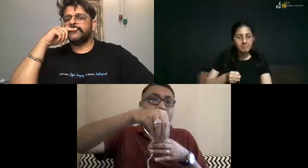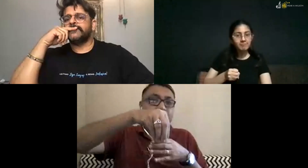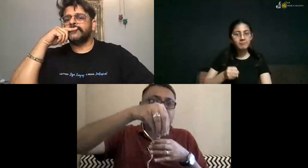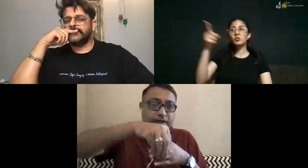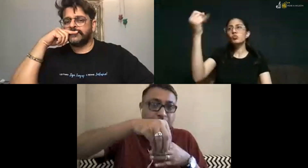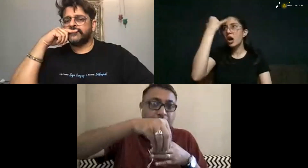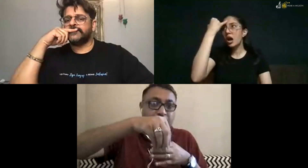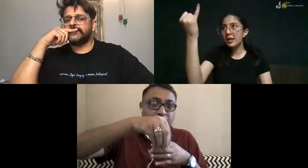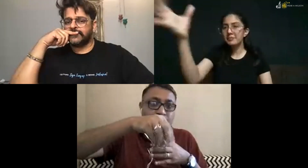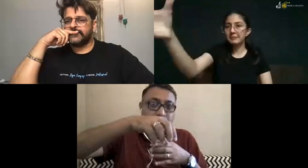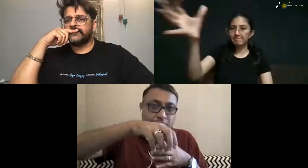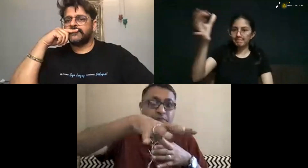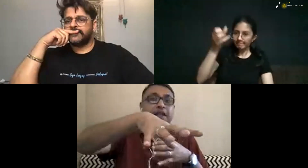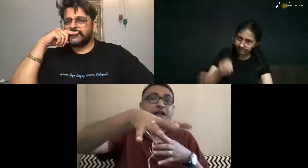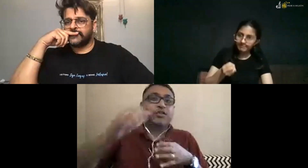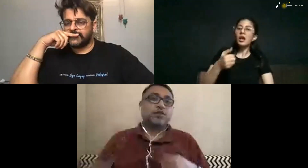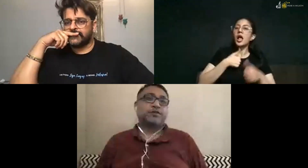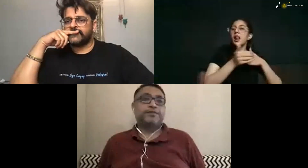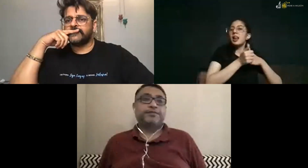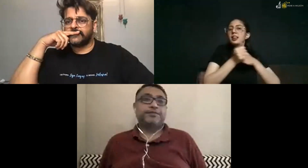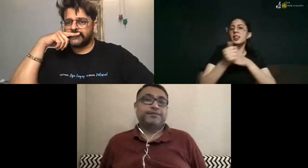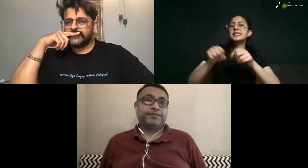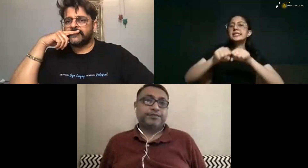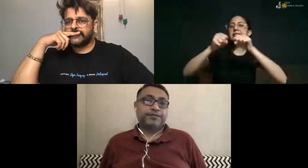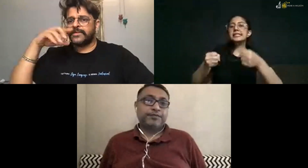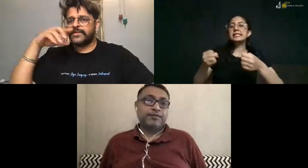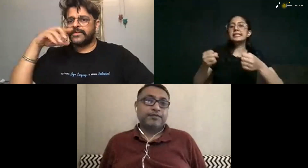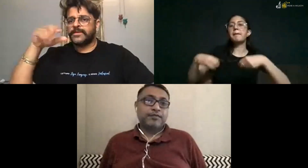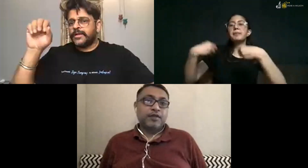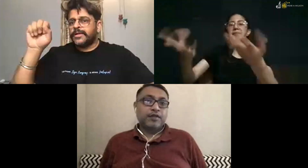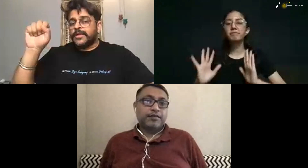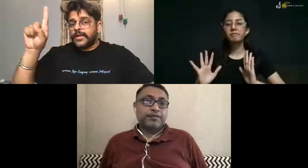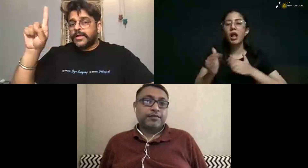you with the required ecosystem to make it large.